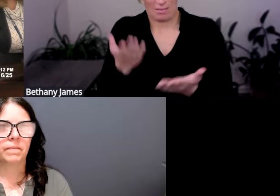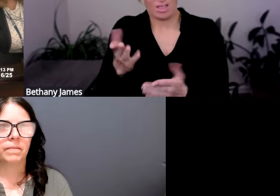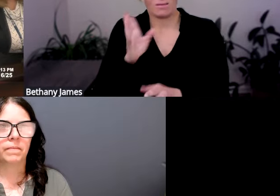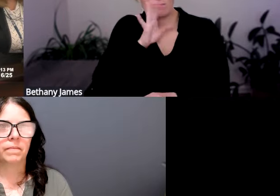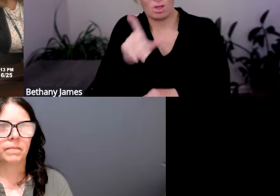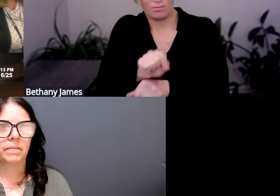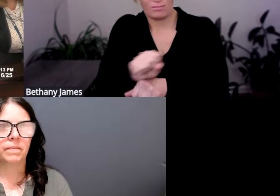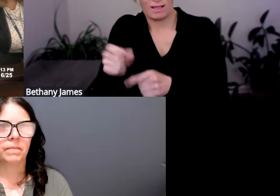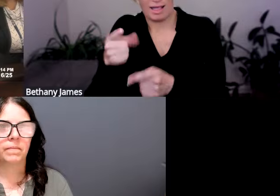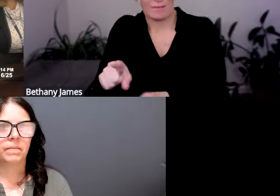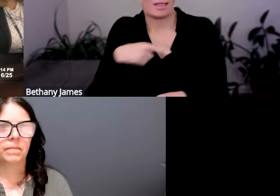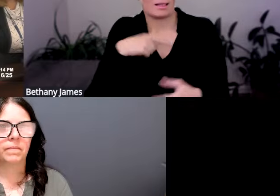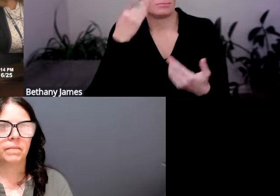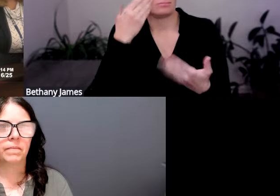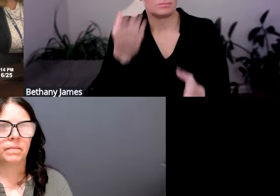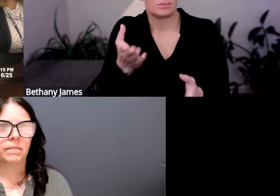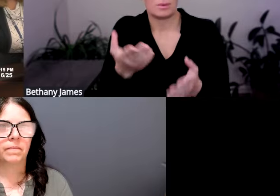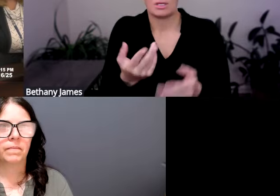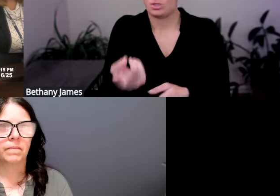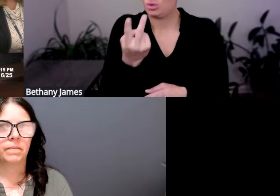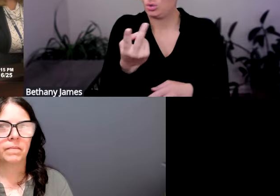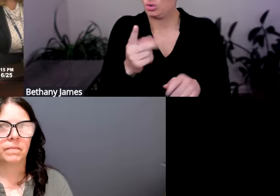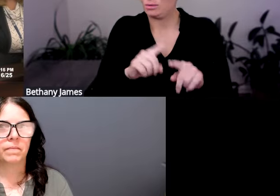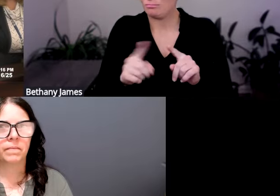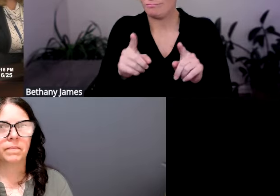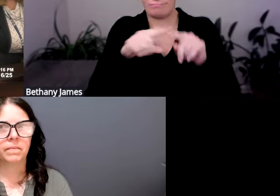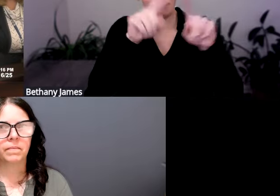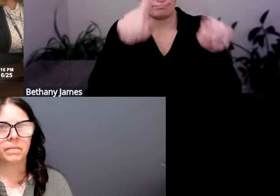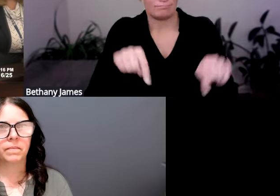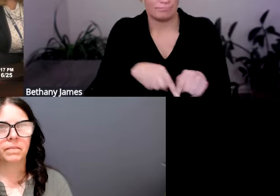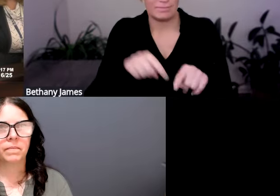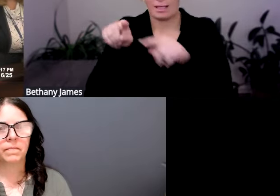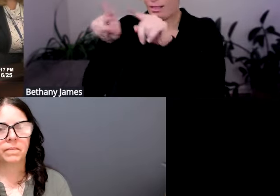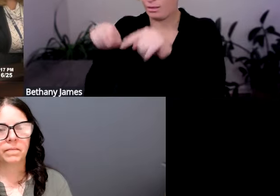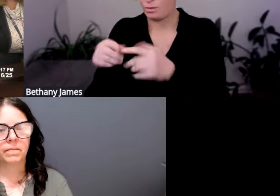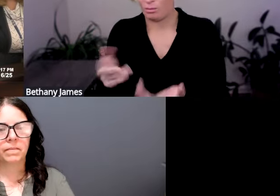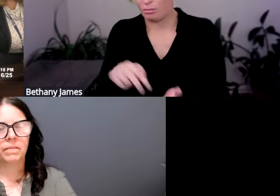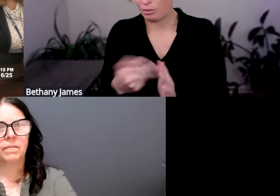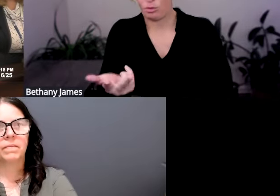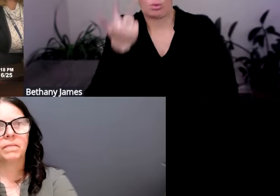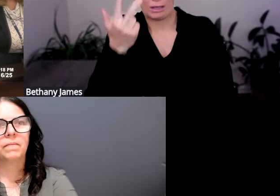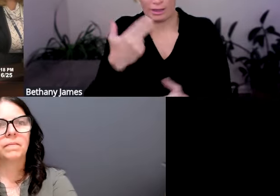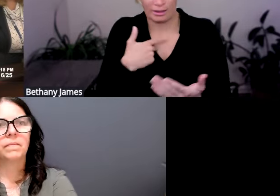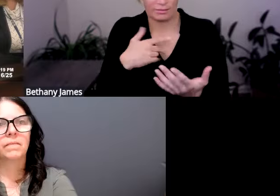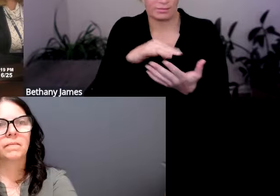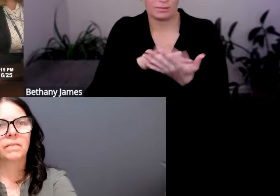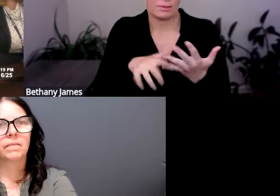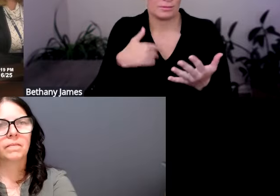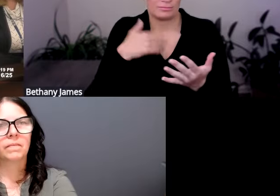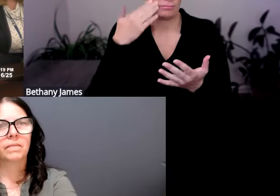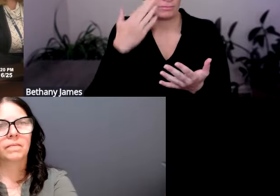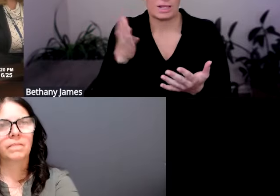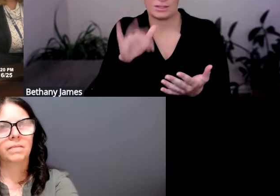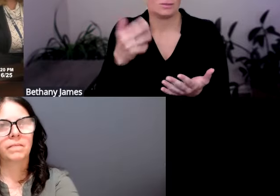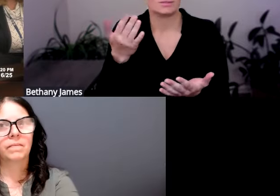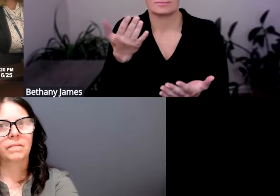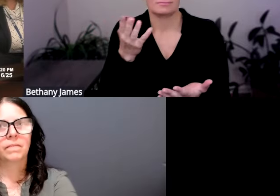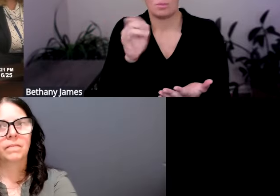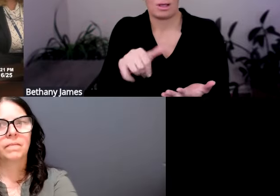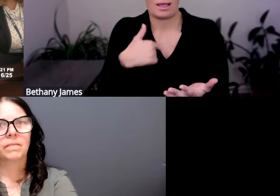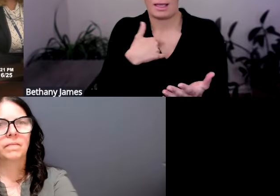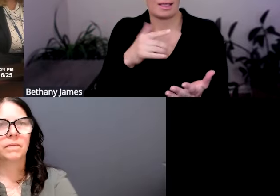2 separate ballots. I don't know if it will be 1. I don't know if it'll be 3. So that's the main reason why I didn't include it. Again, if